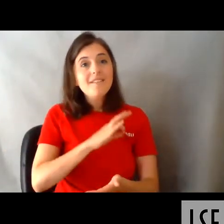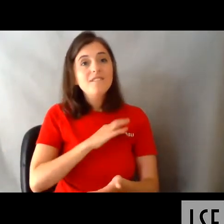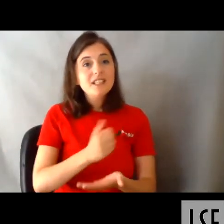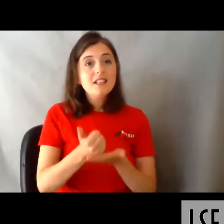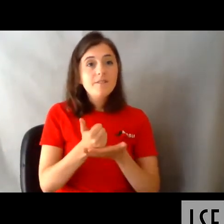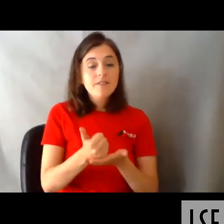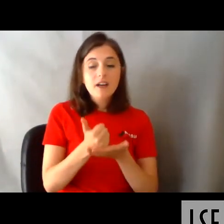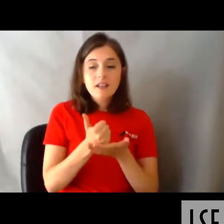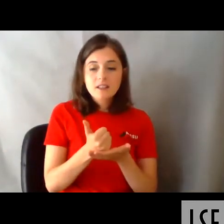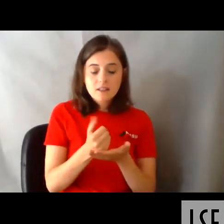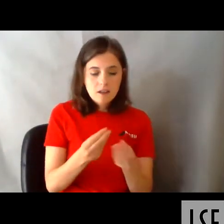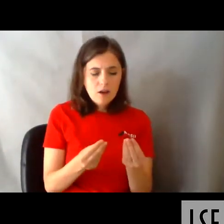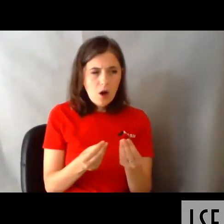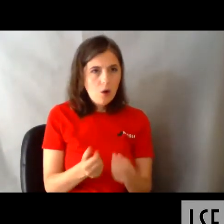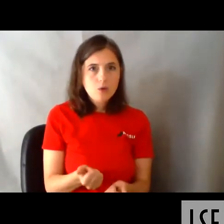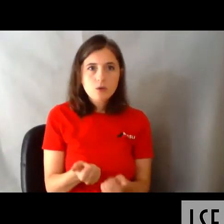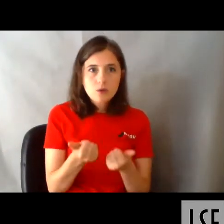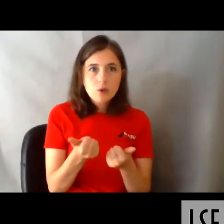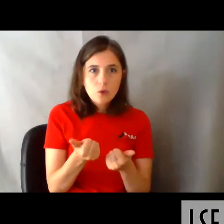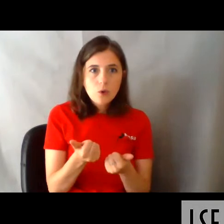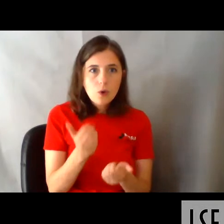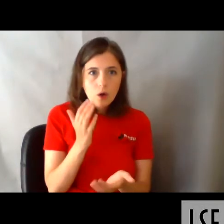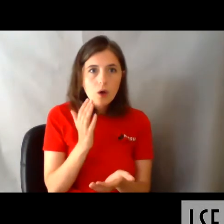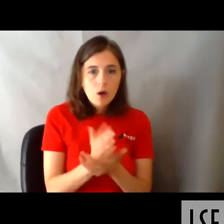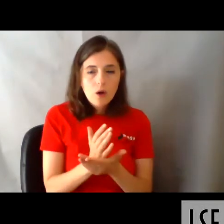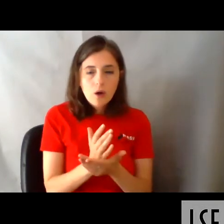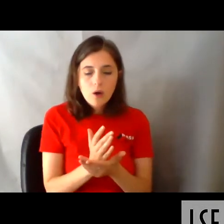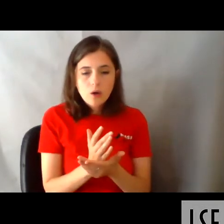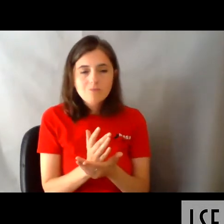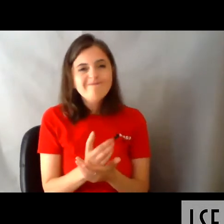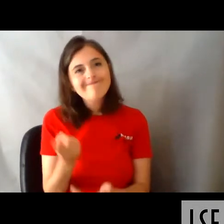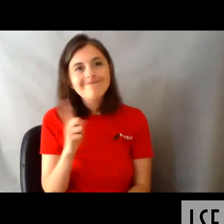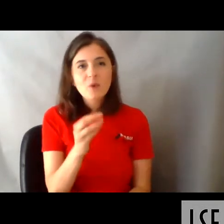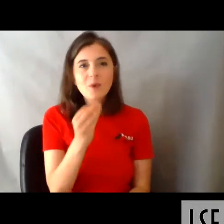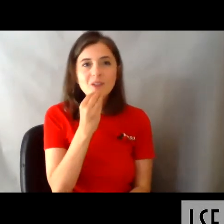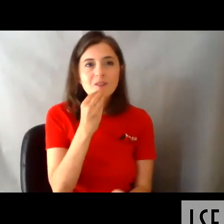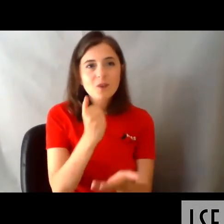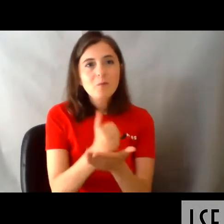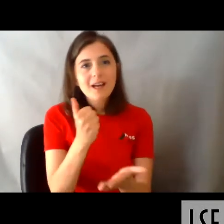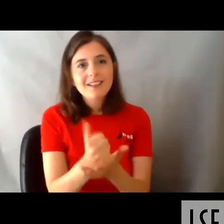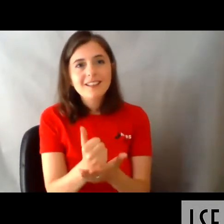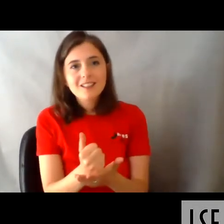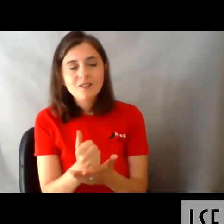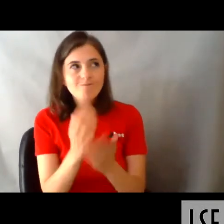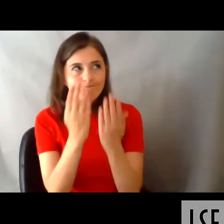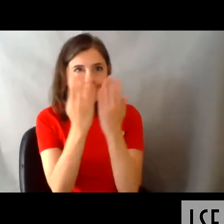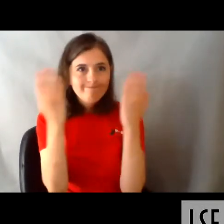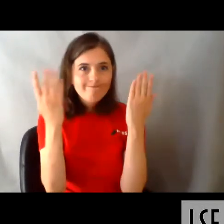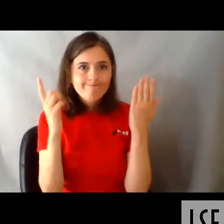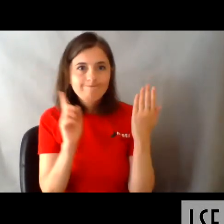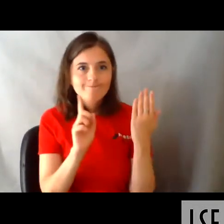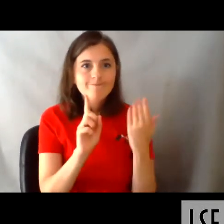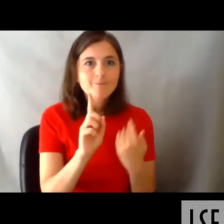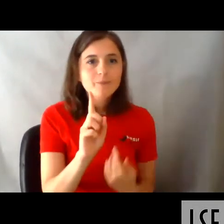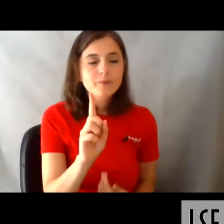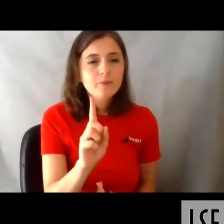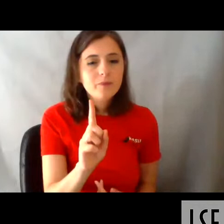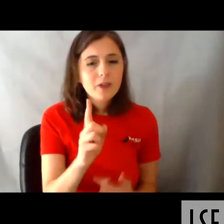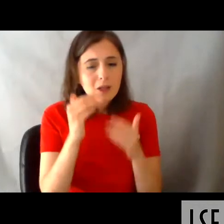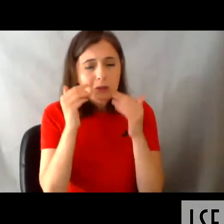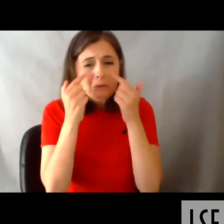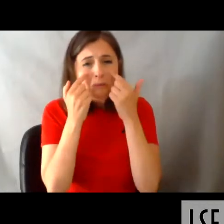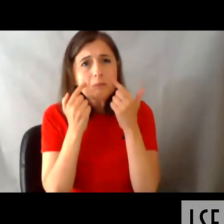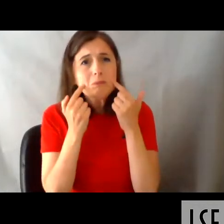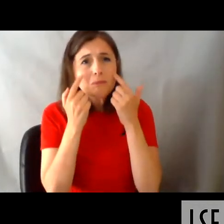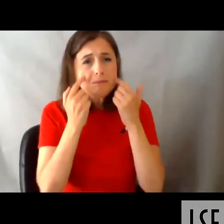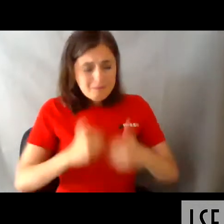advice and it was sound. I went to the food bank and walked through those doors. Sobbing, was